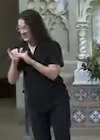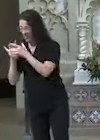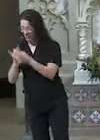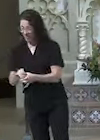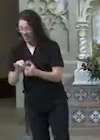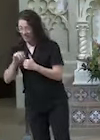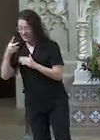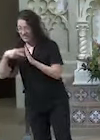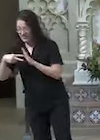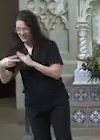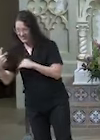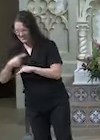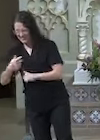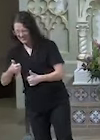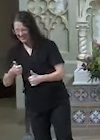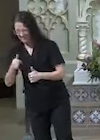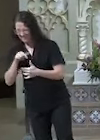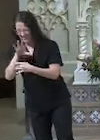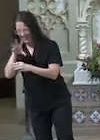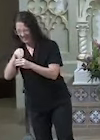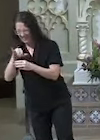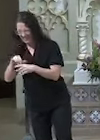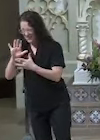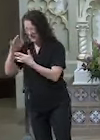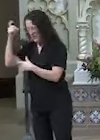there? Okay, so there you go.